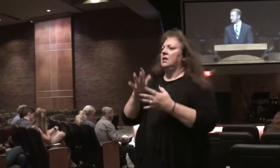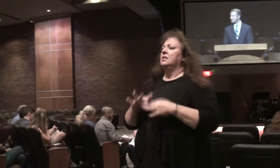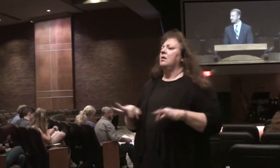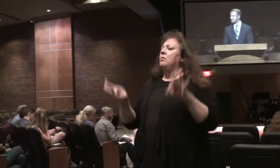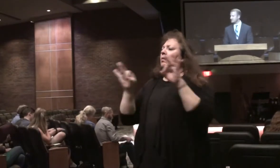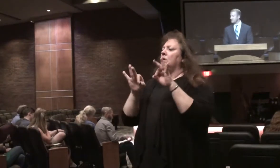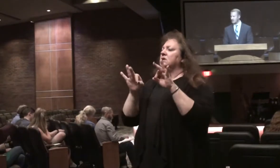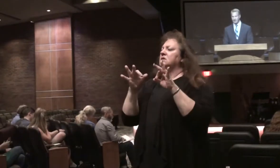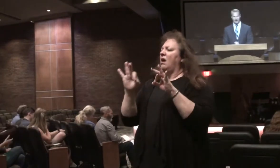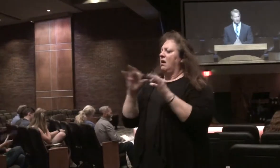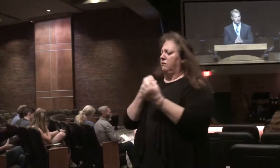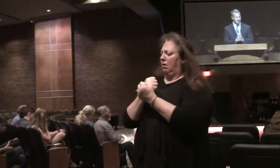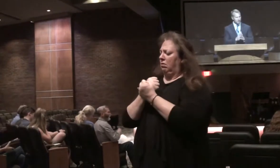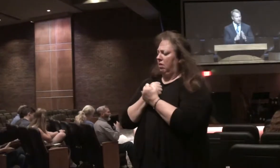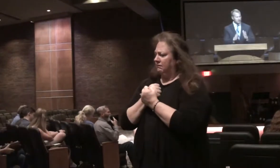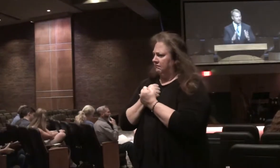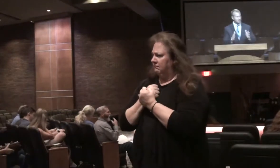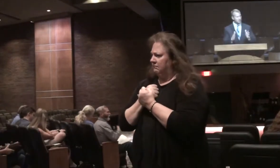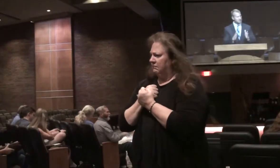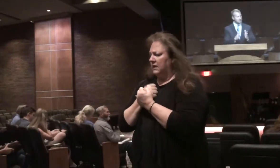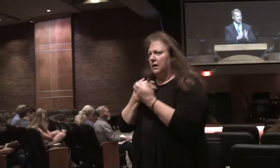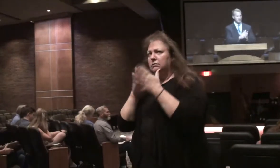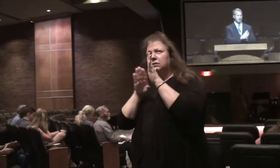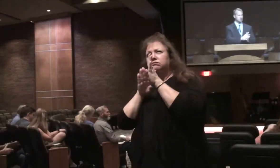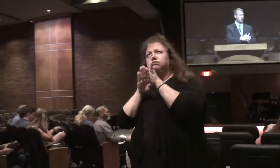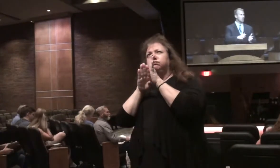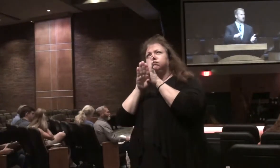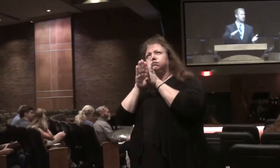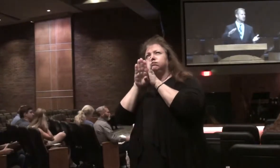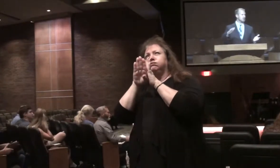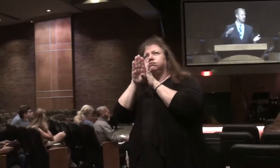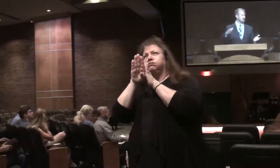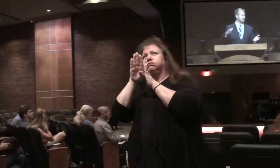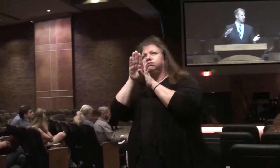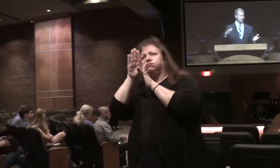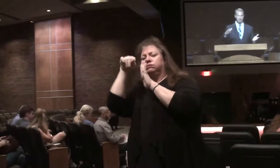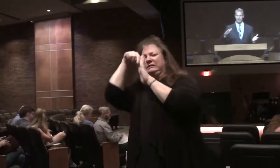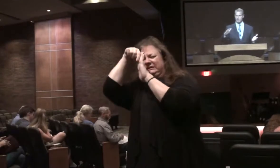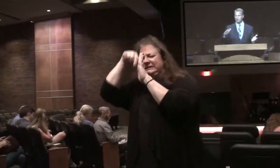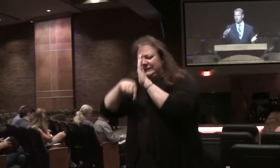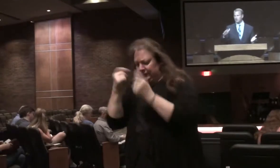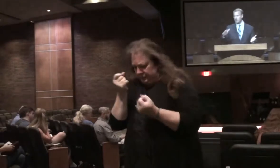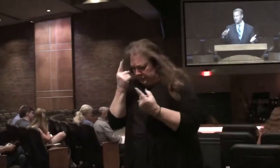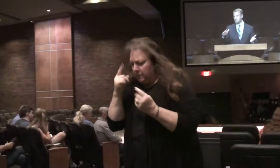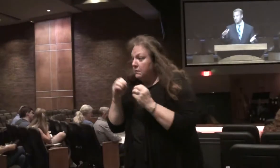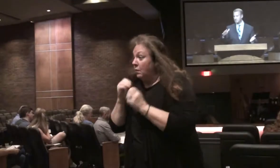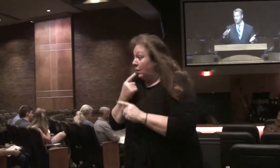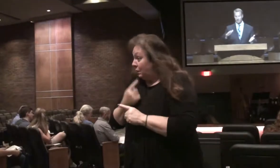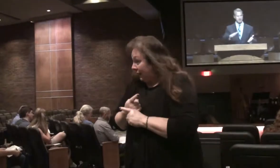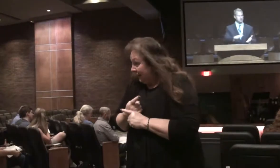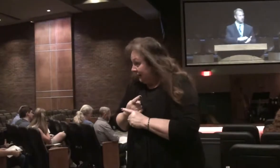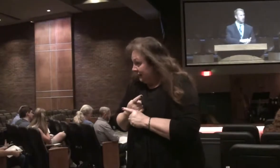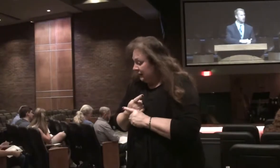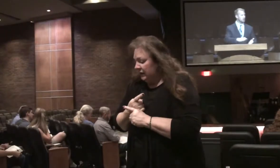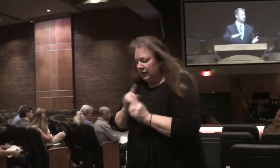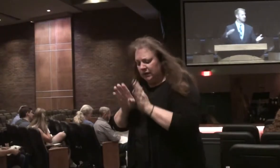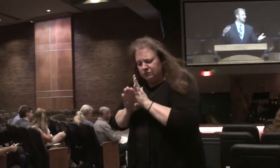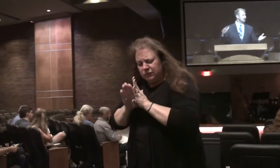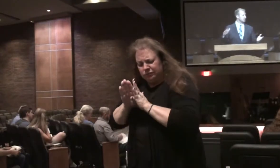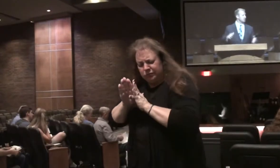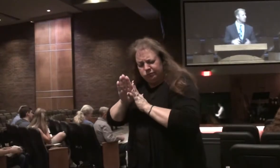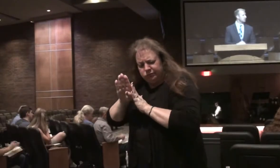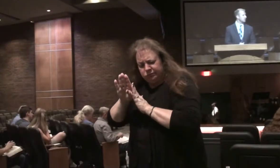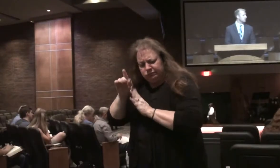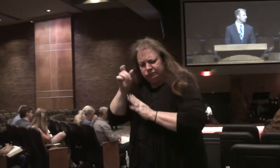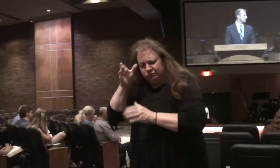of love. And as we grow as believers, we just grow in our understanding of the Lord and his word, right? We just grow in our